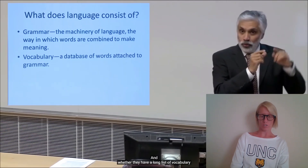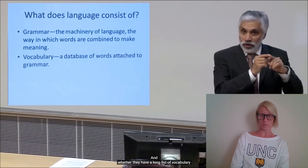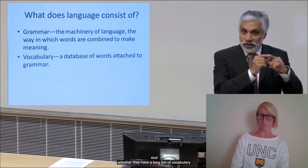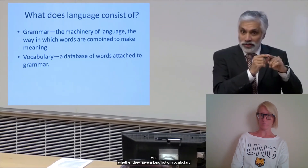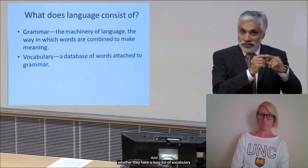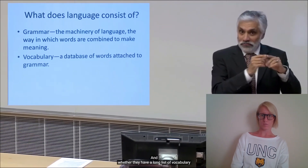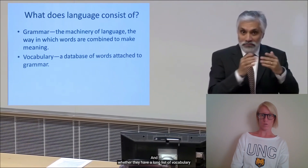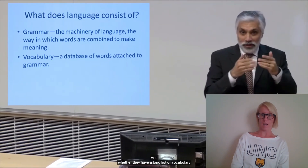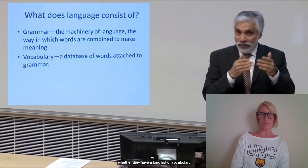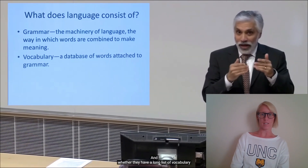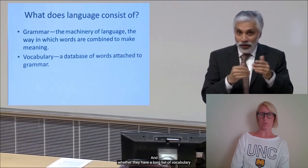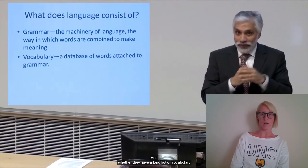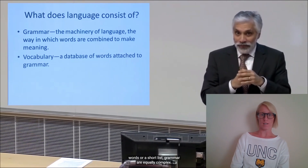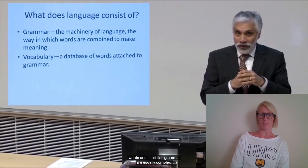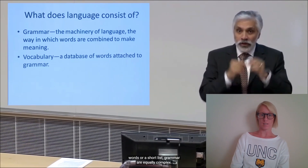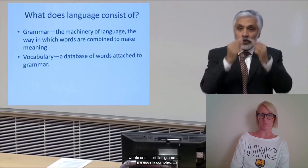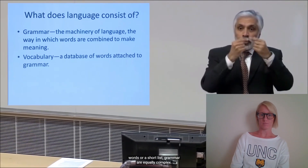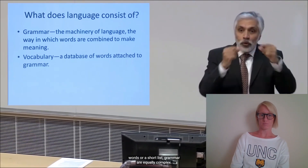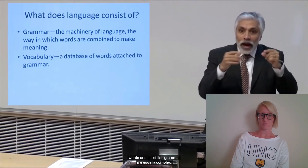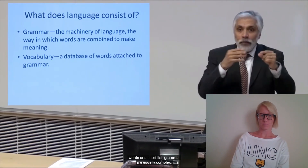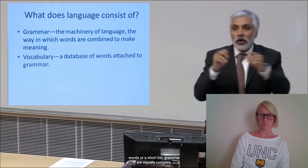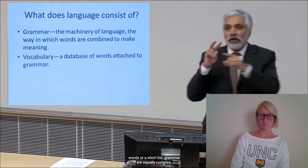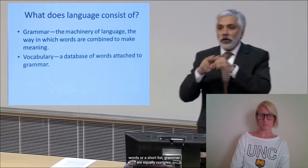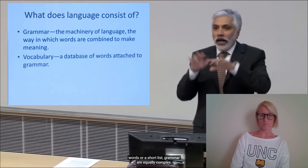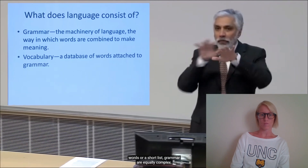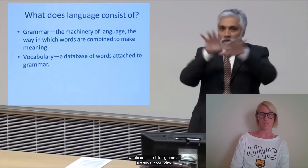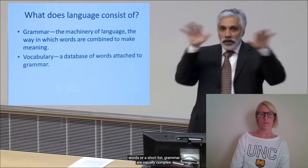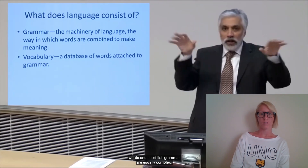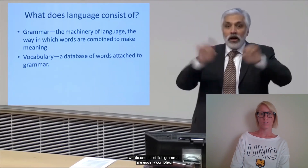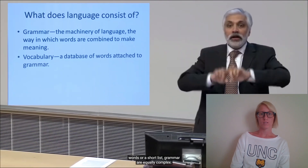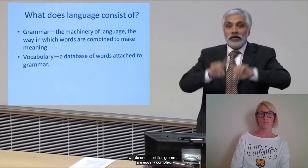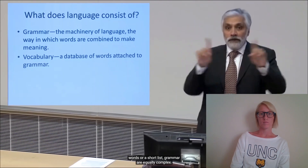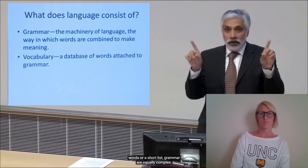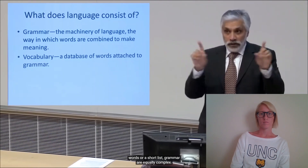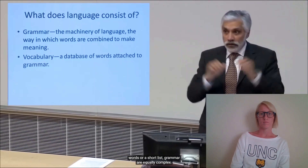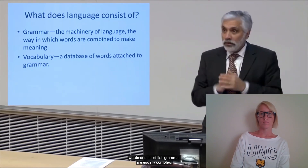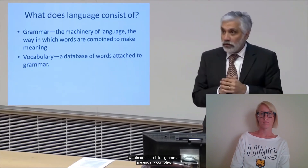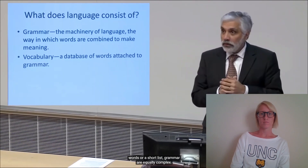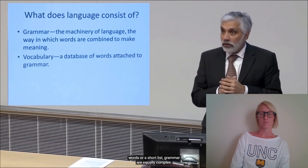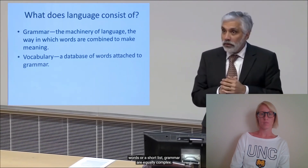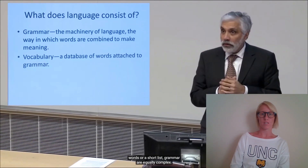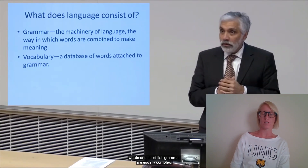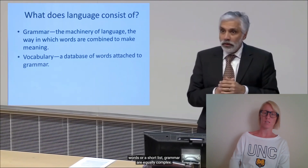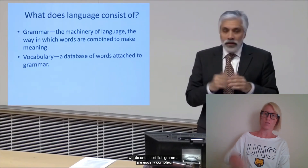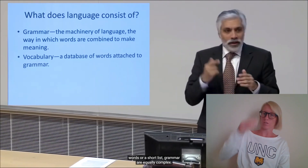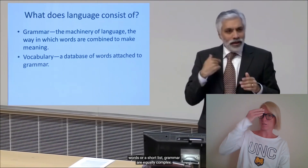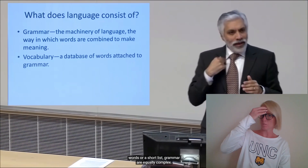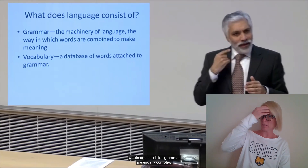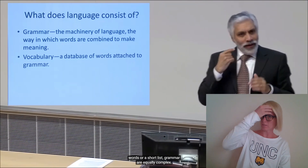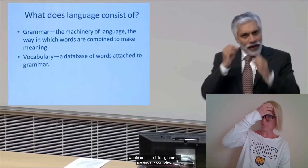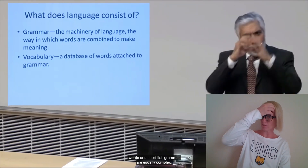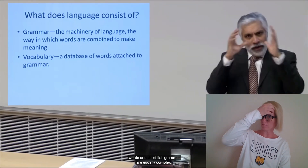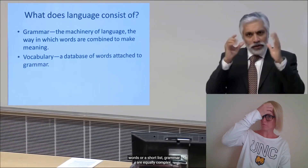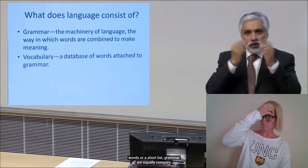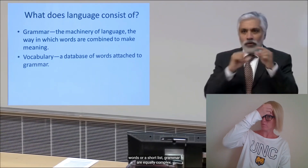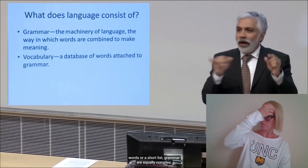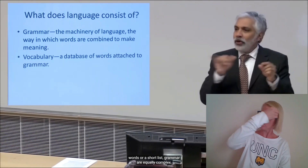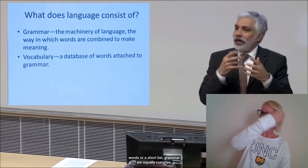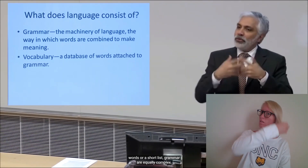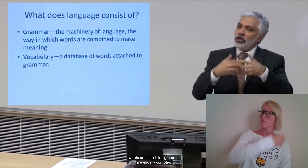And whether they have a long list of vocabulary words or a short list, the grammar are equally complex. Because these are completely